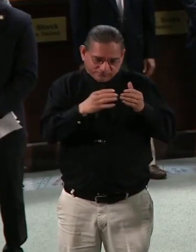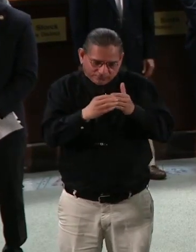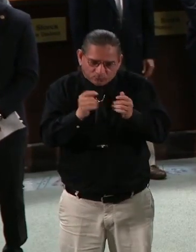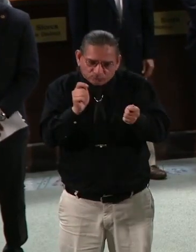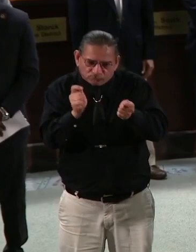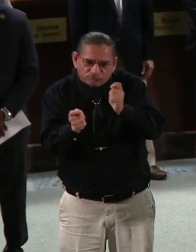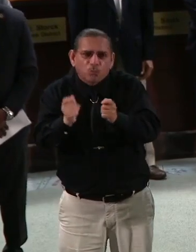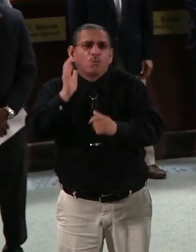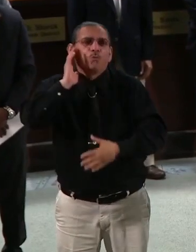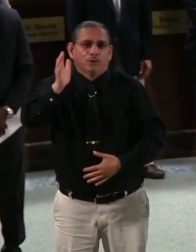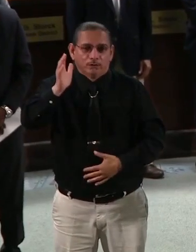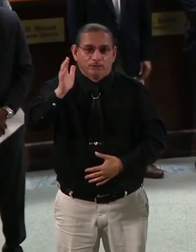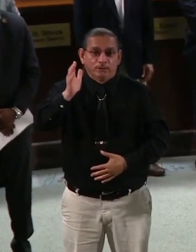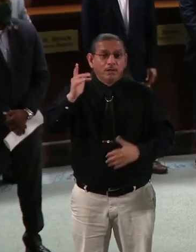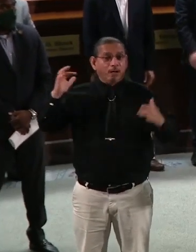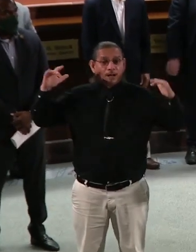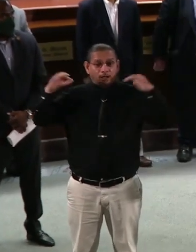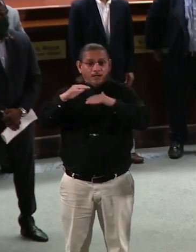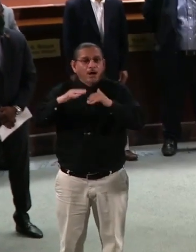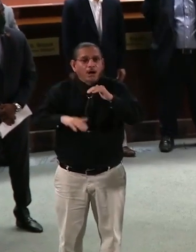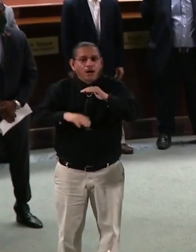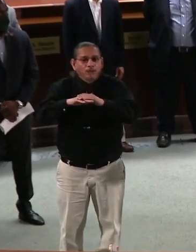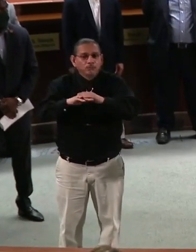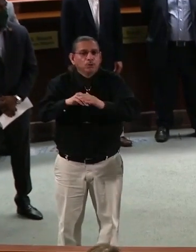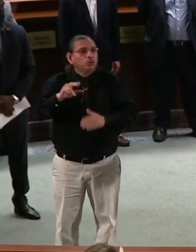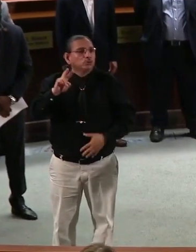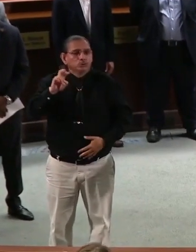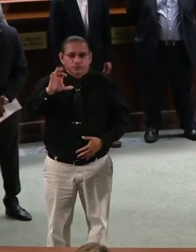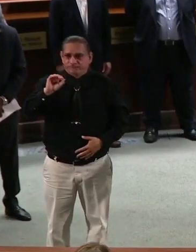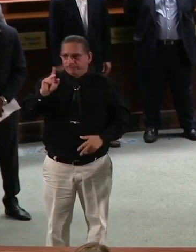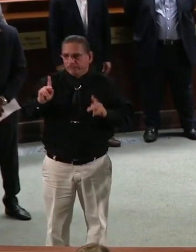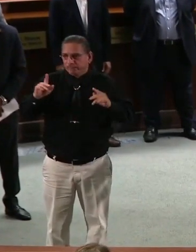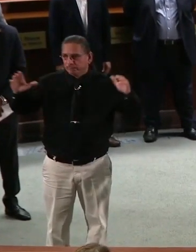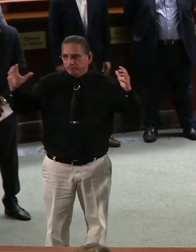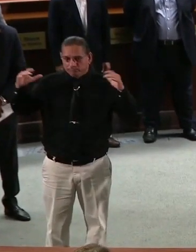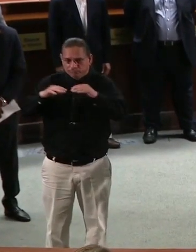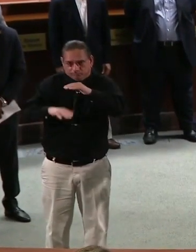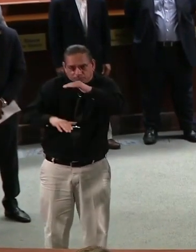up to 250 people.